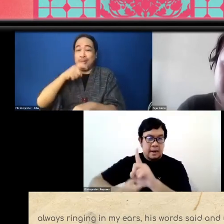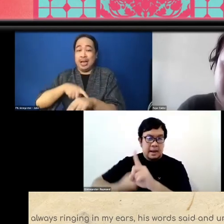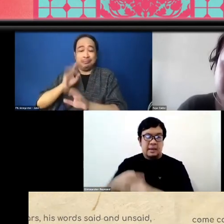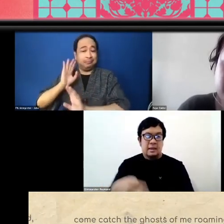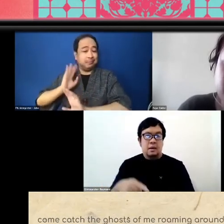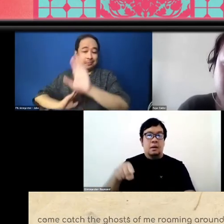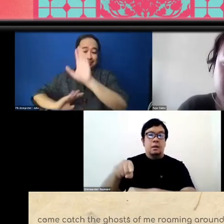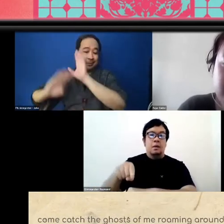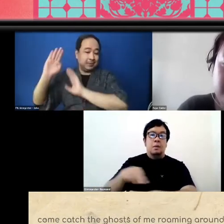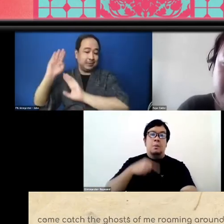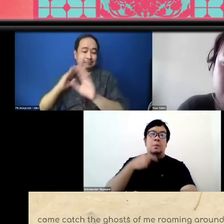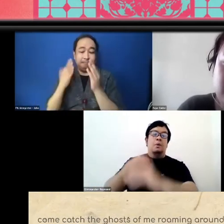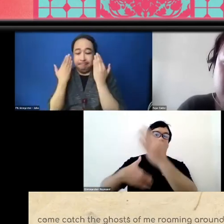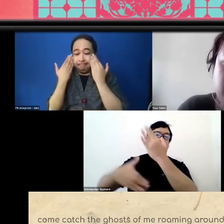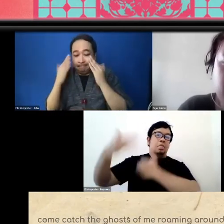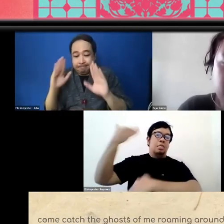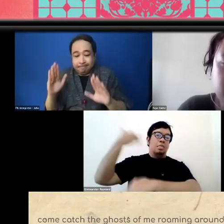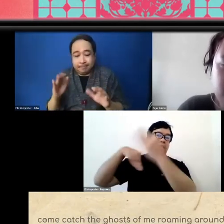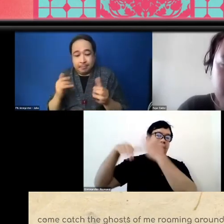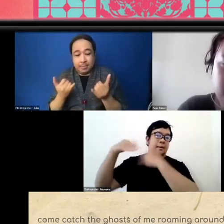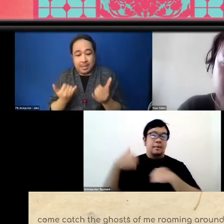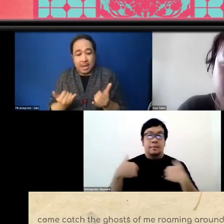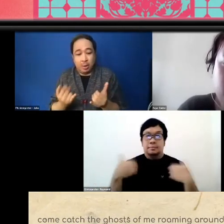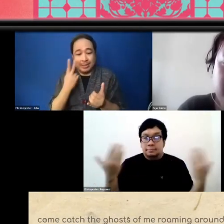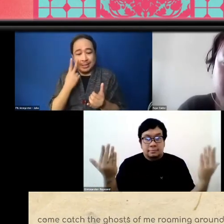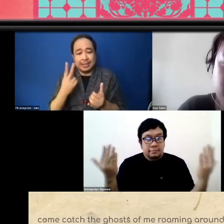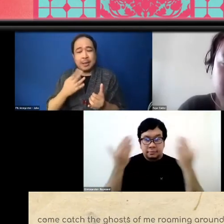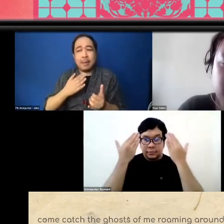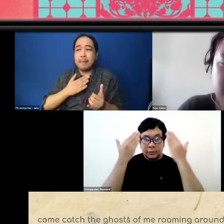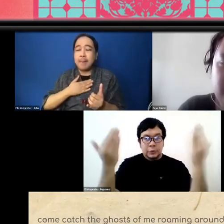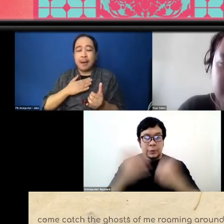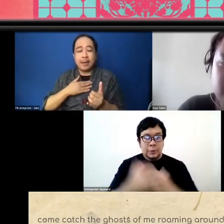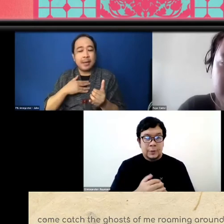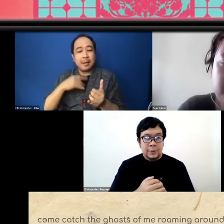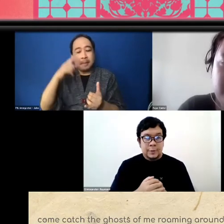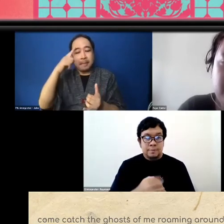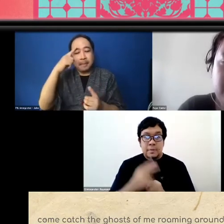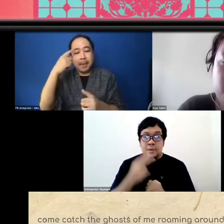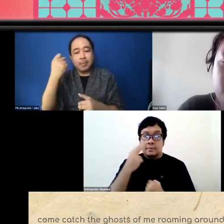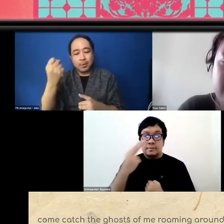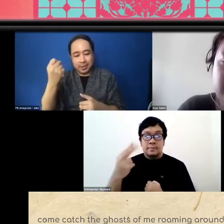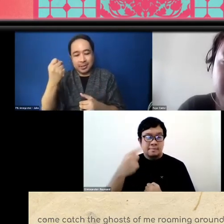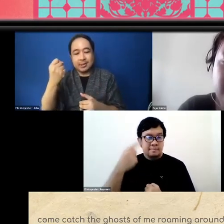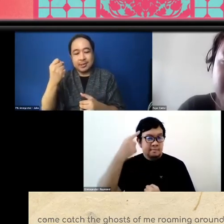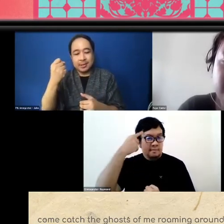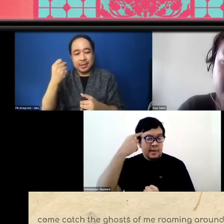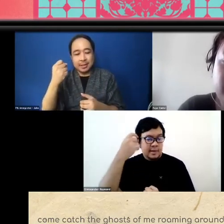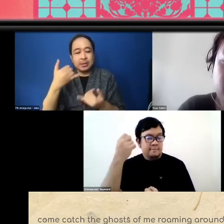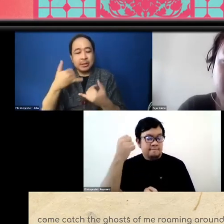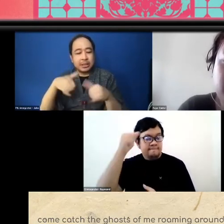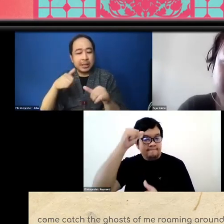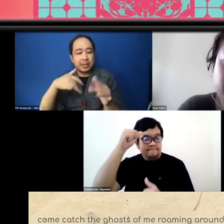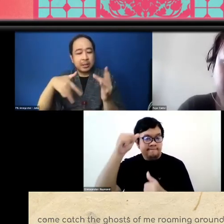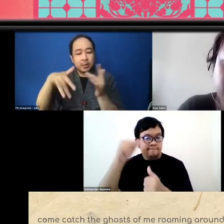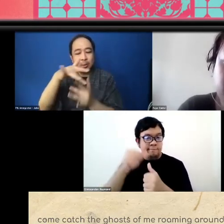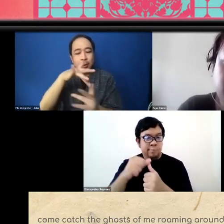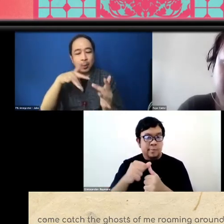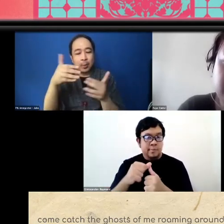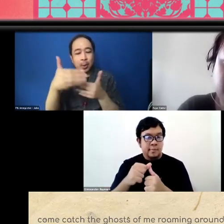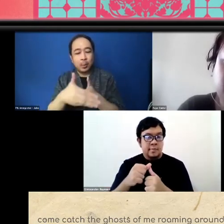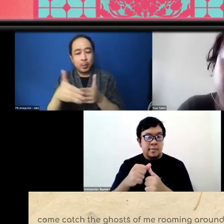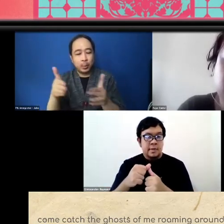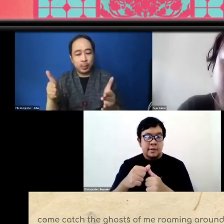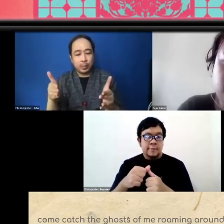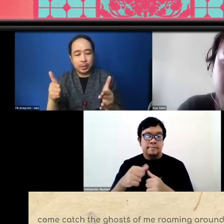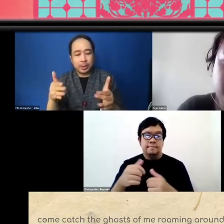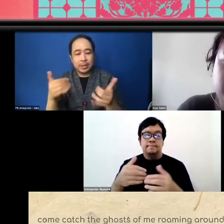Come catch the ghost of me roaming around his room, wrecking his sheet, picking up whatever's left of my love, the rest